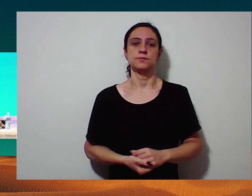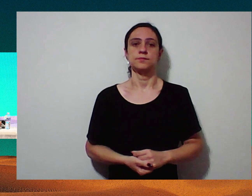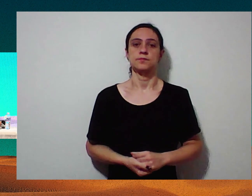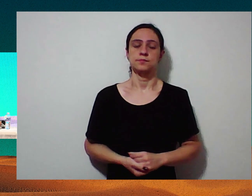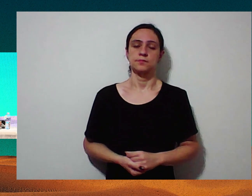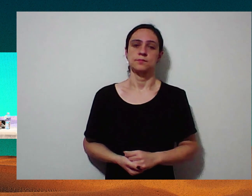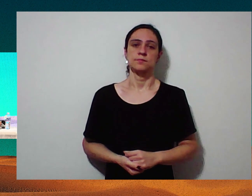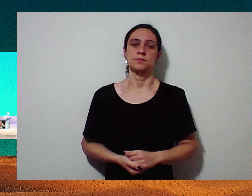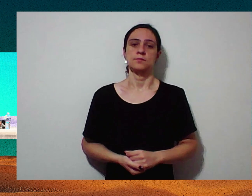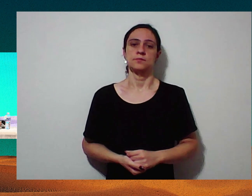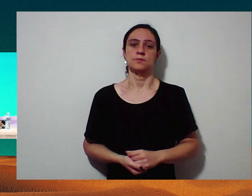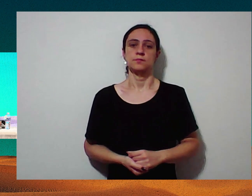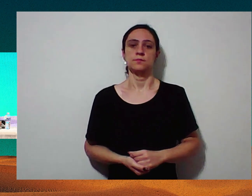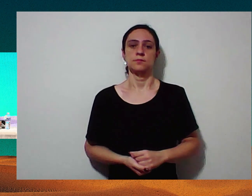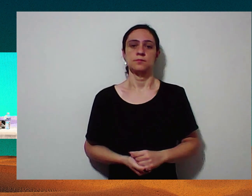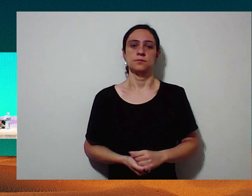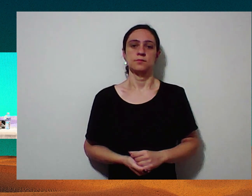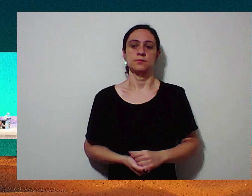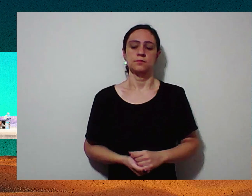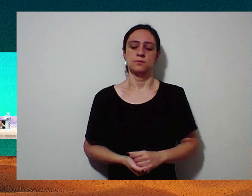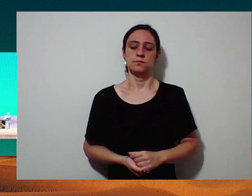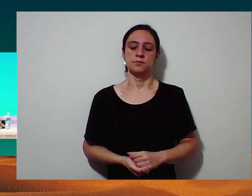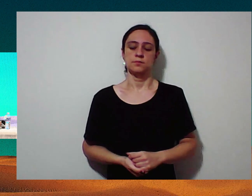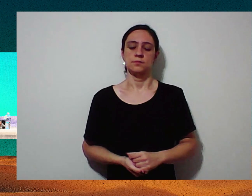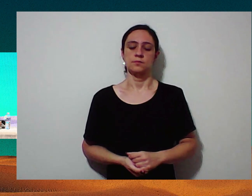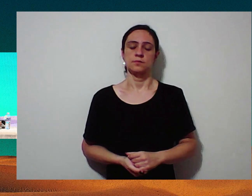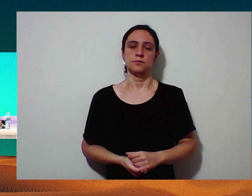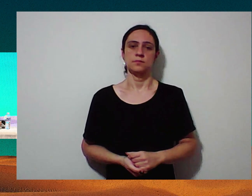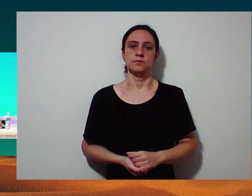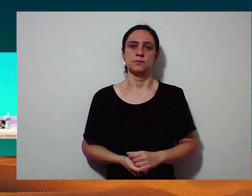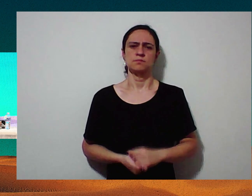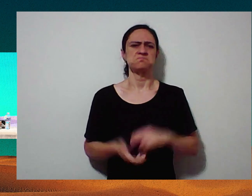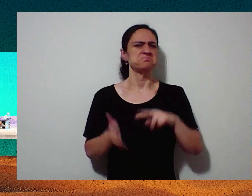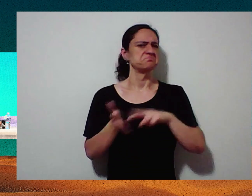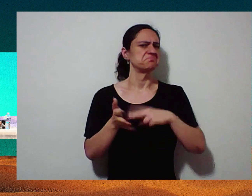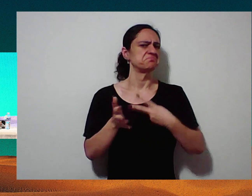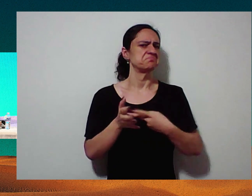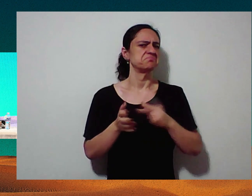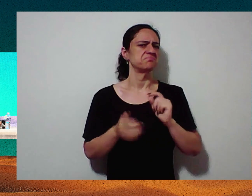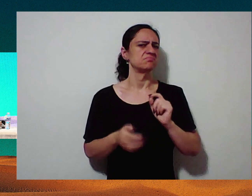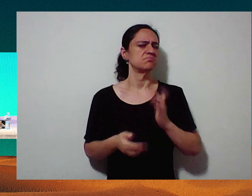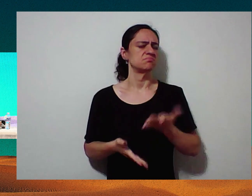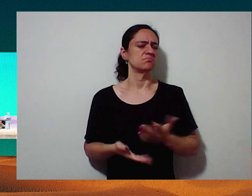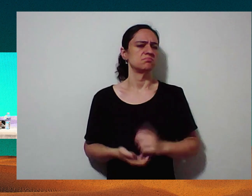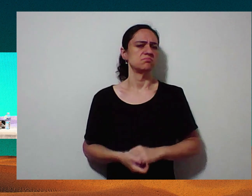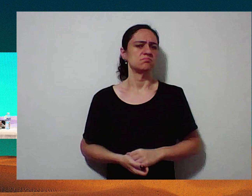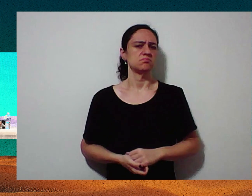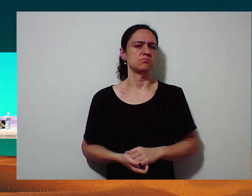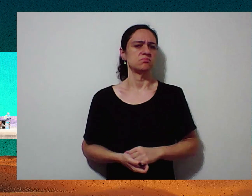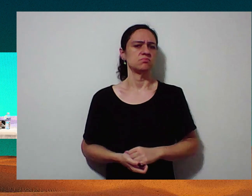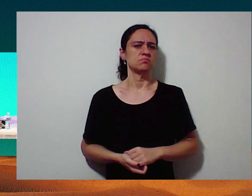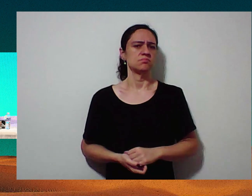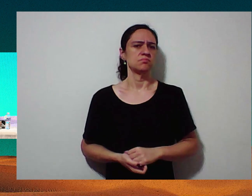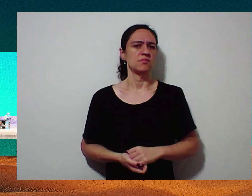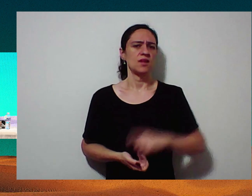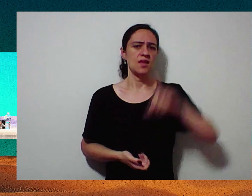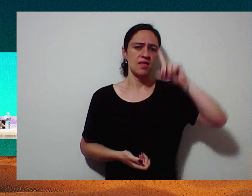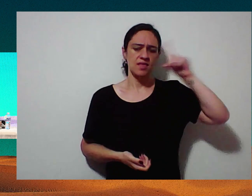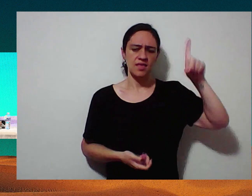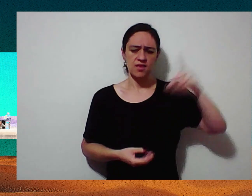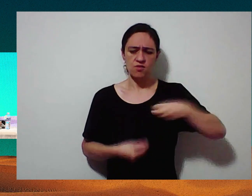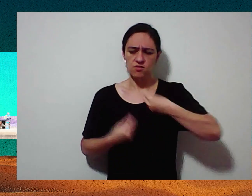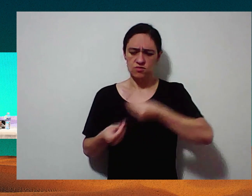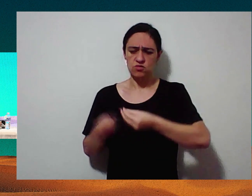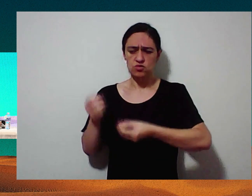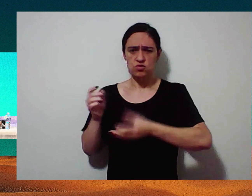all in all. O que quer dizer isso? What does that mean? Por que Deus lhe constituiu juiz para julgar as coisas? Why did God ordain him as a judge to